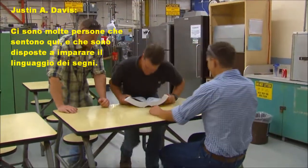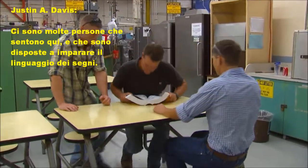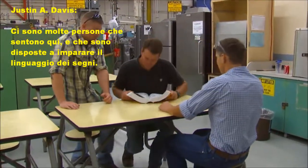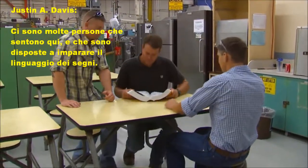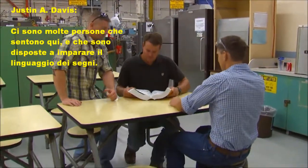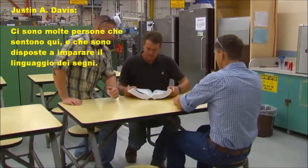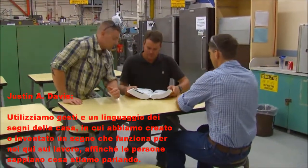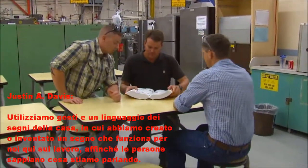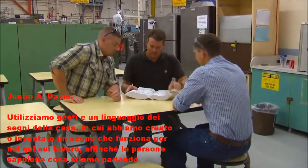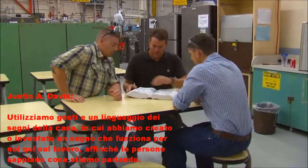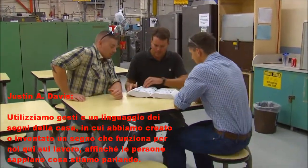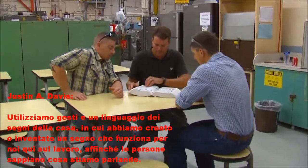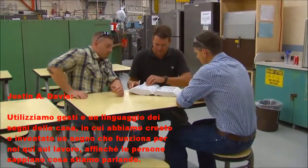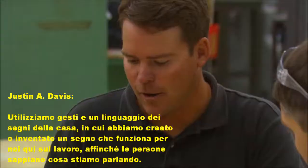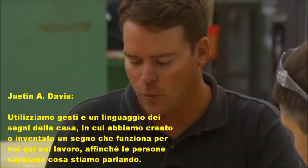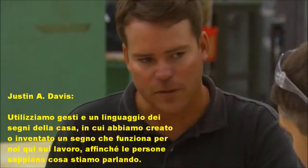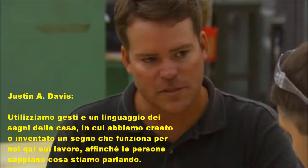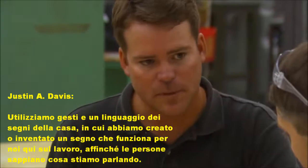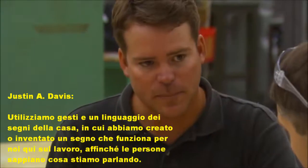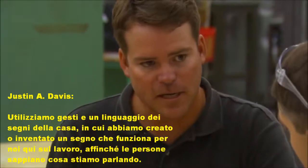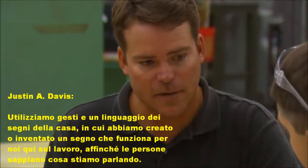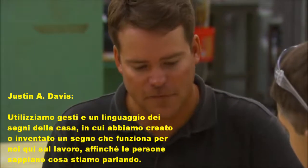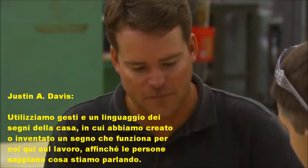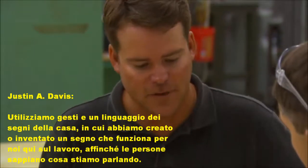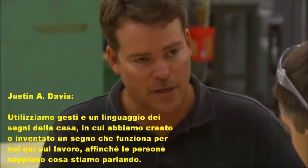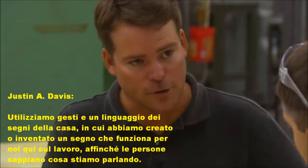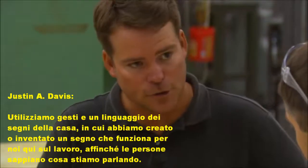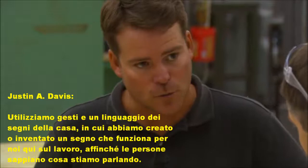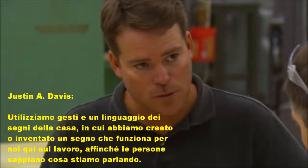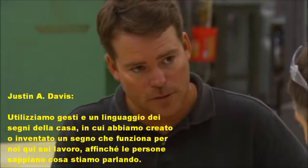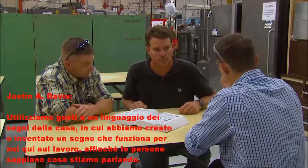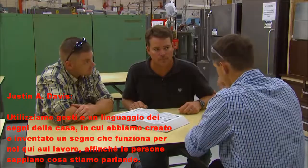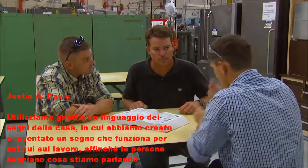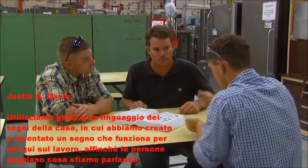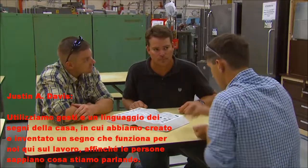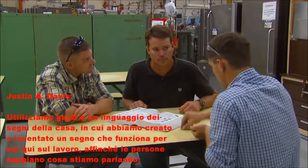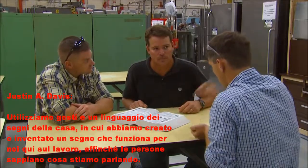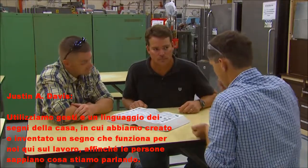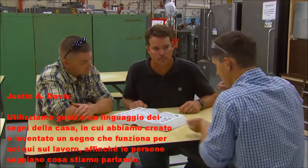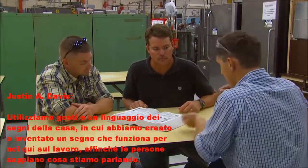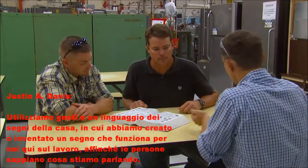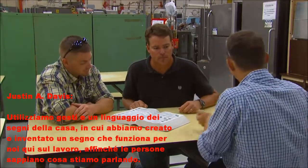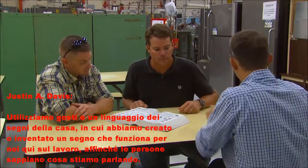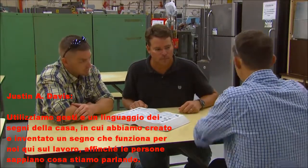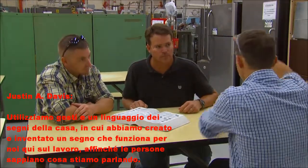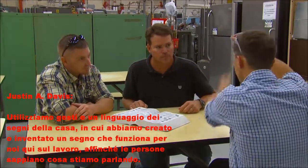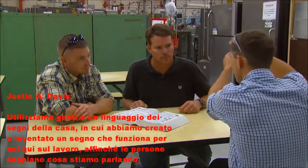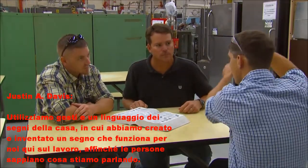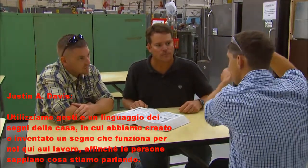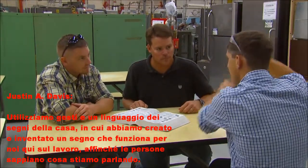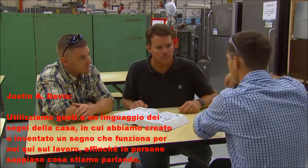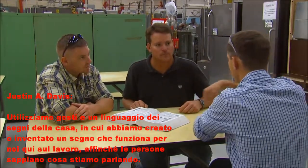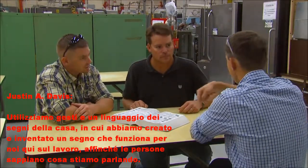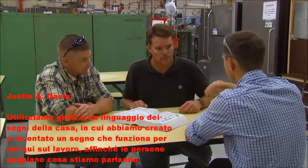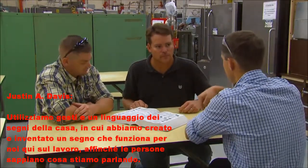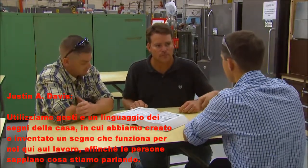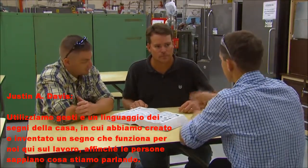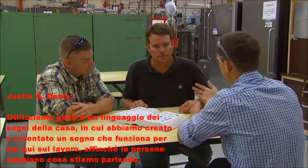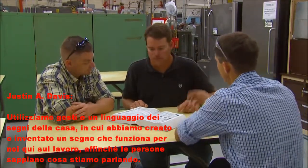There are a lot of hearing people here who are willing to learn sign. We use gestures and home sign language, where we've created or invented a sign that